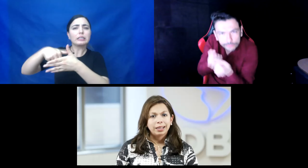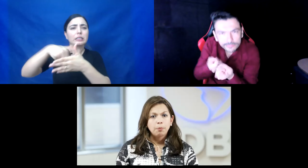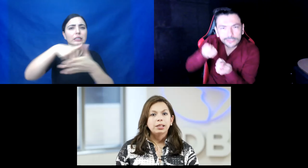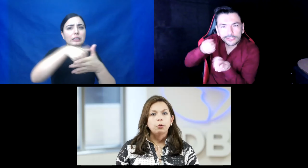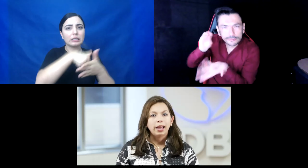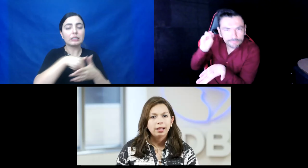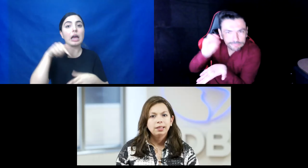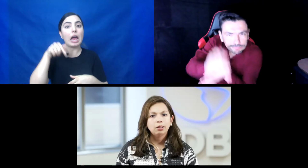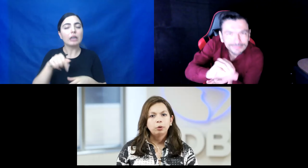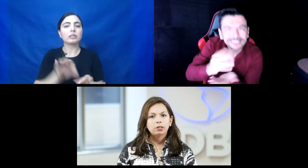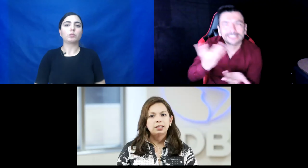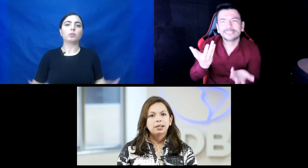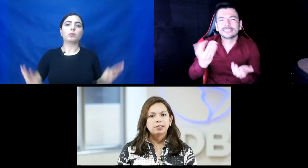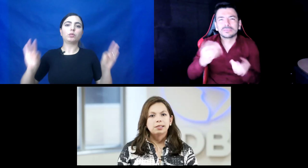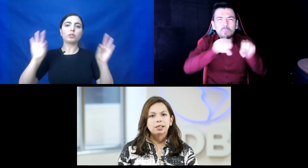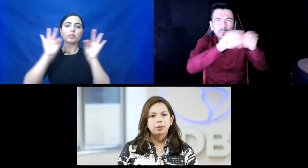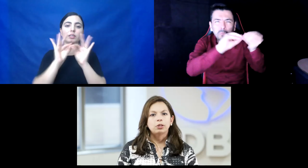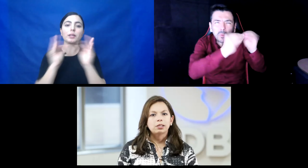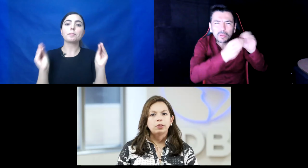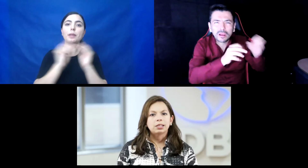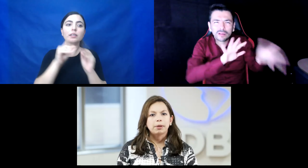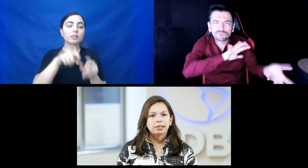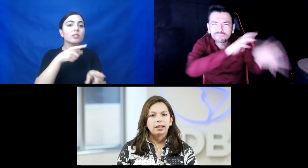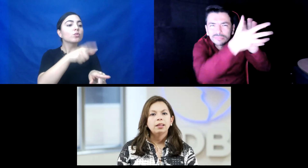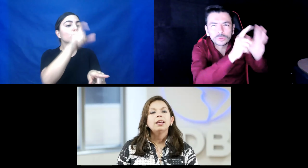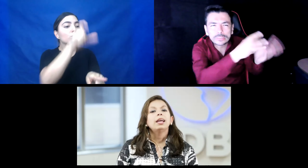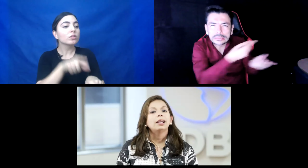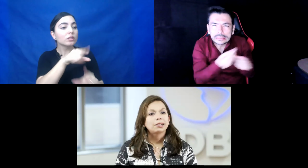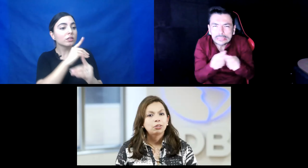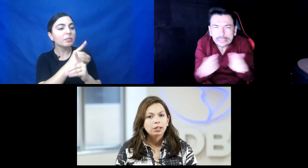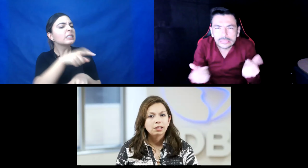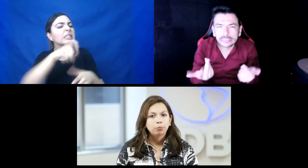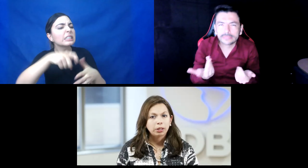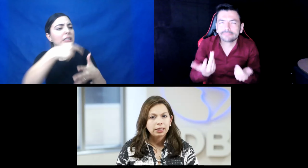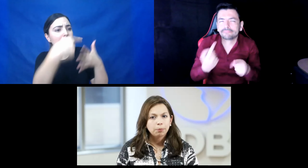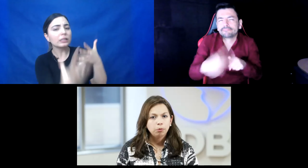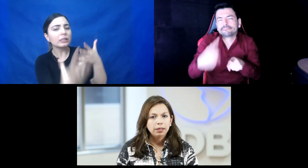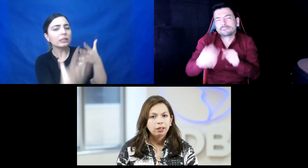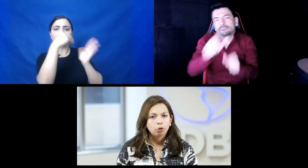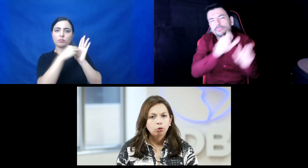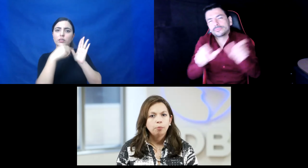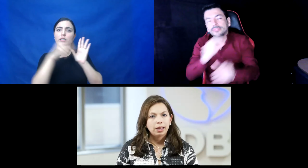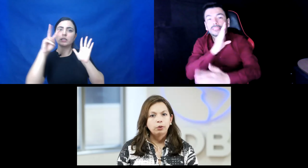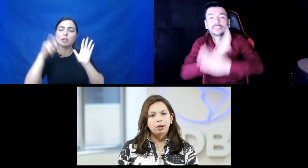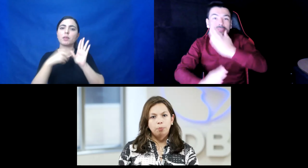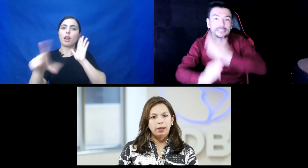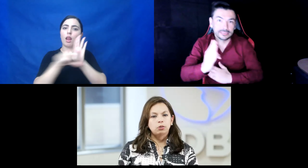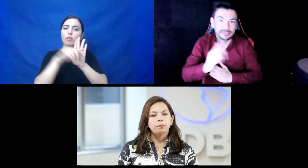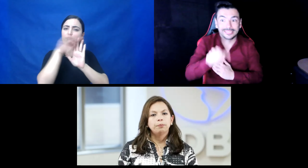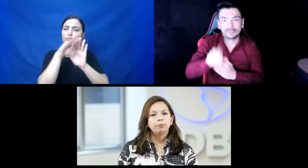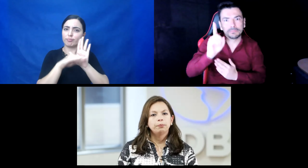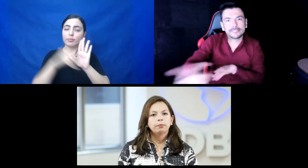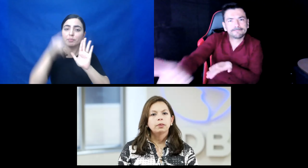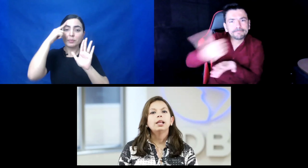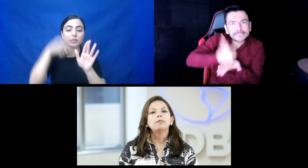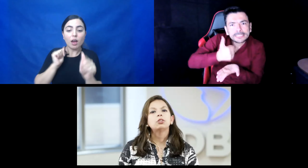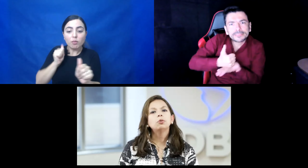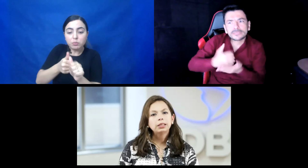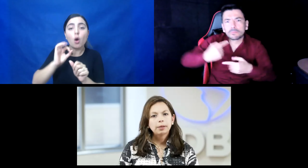economic and financial support, and to try to deal with the issues of violence that they face on a day-to-day basis. We also need